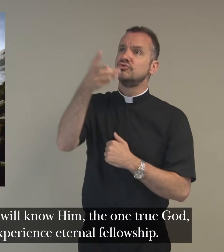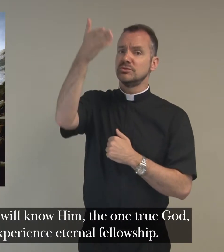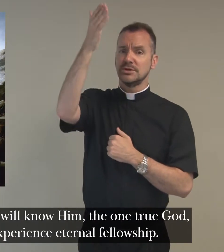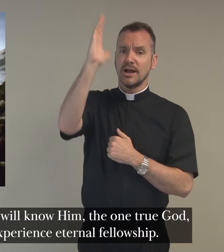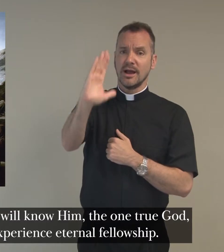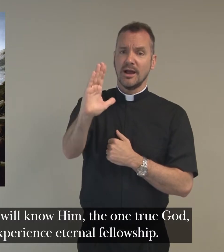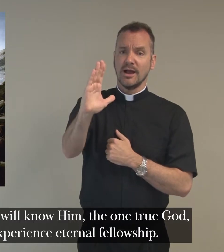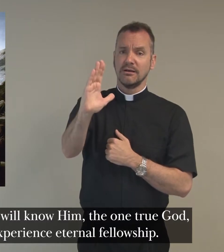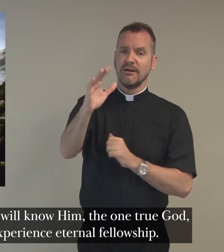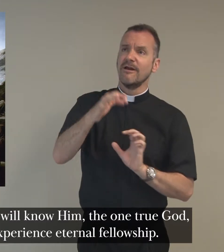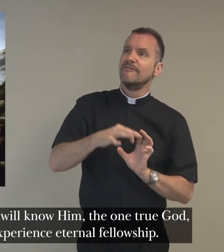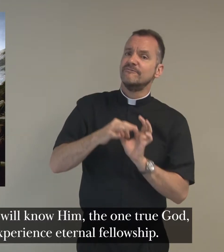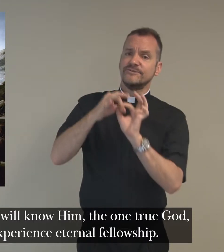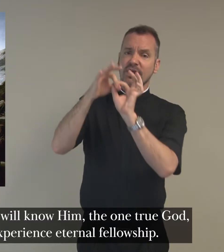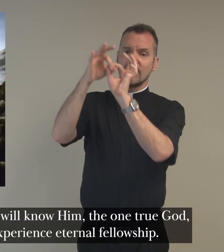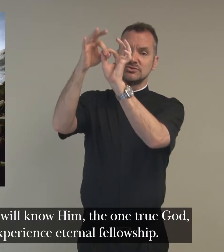and experience eternal fellowship.